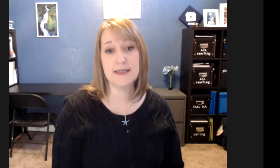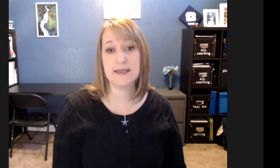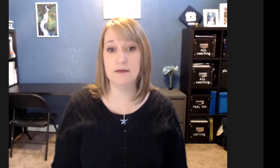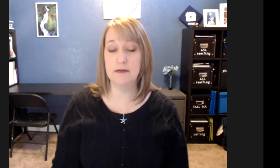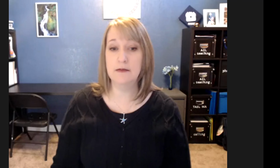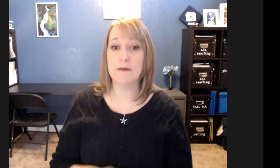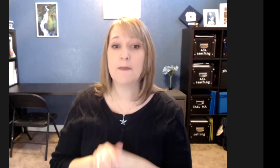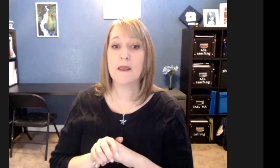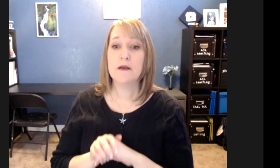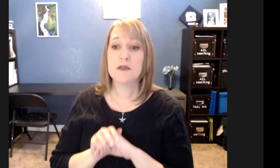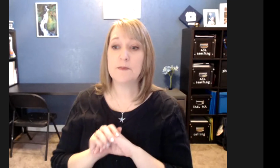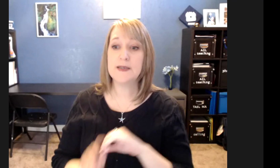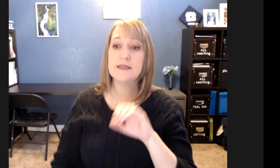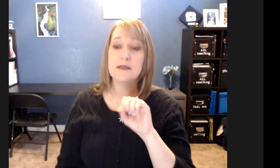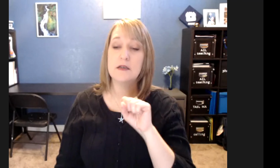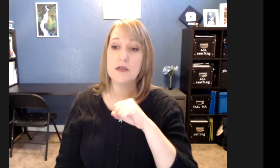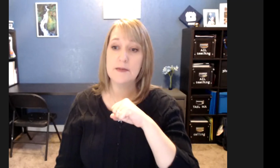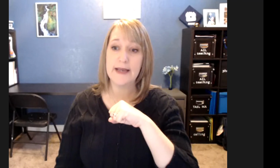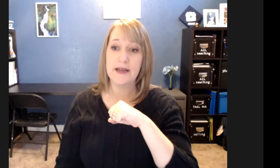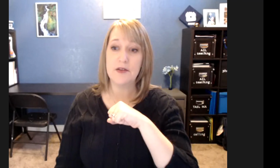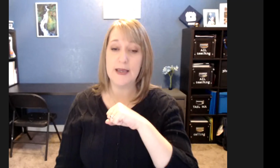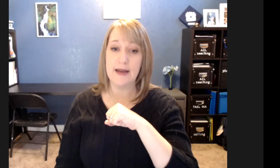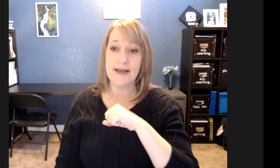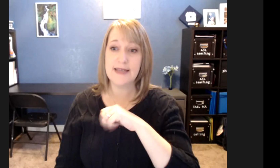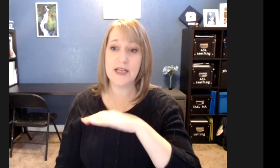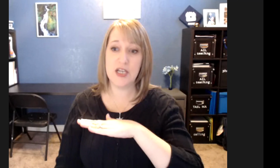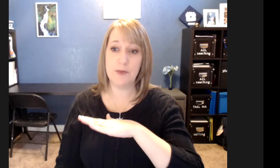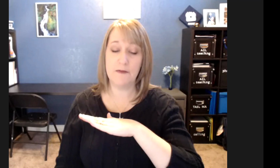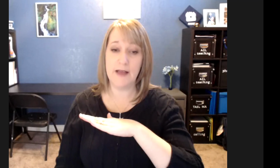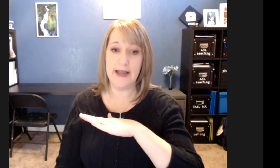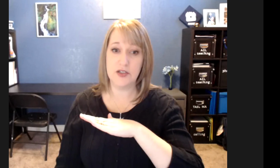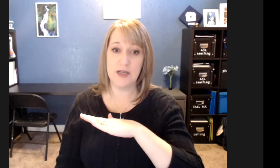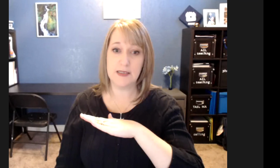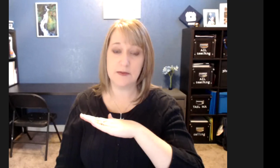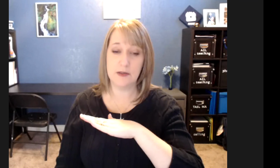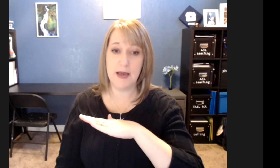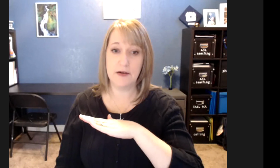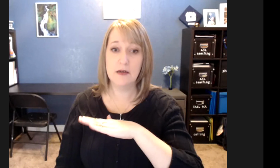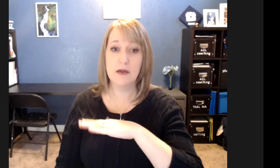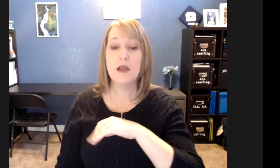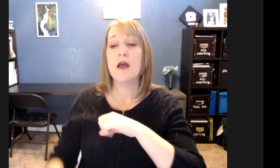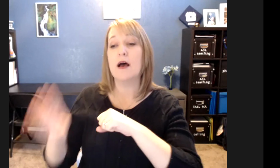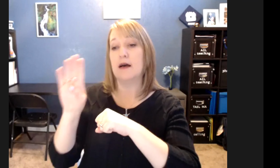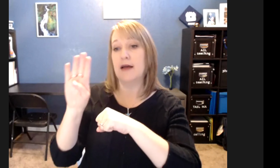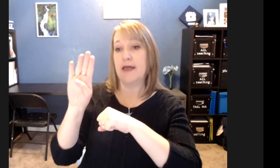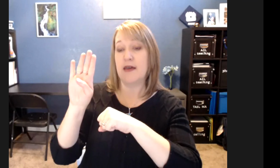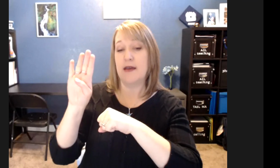Business. So business, the non-dominant hand can either be an S hand shape or a flat hand shape, doesn't really matter. And